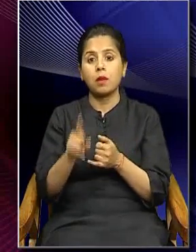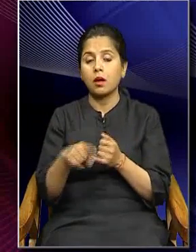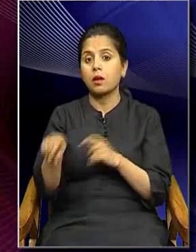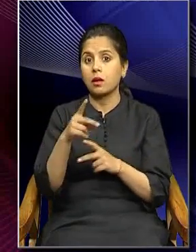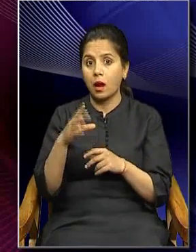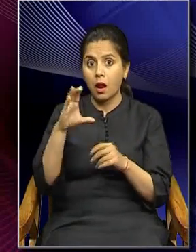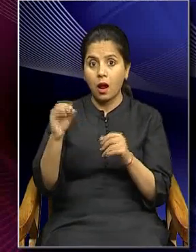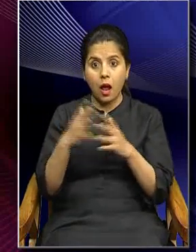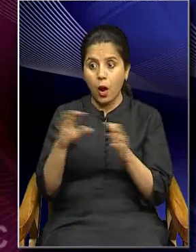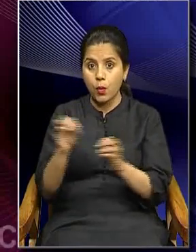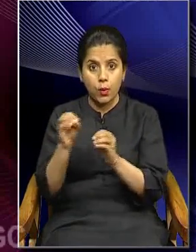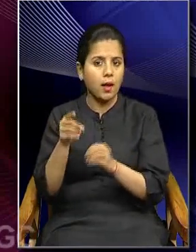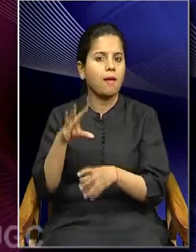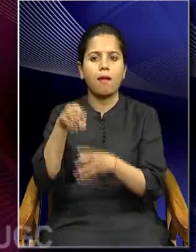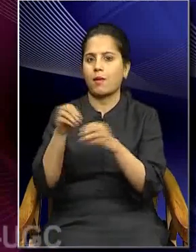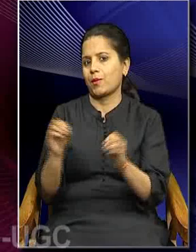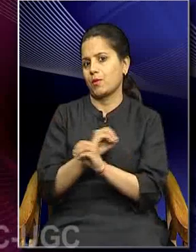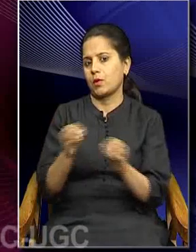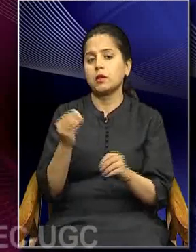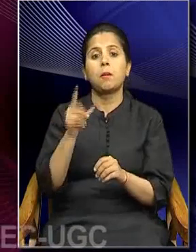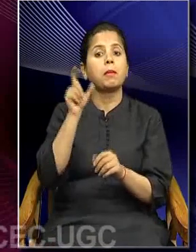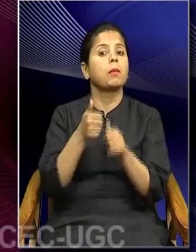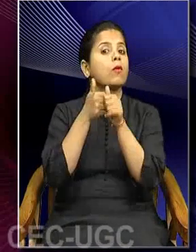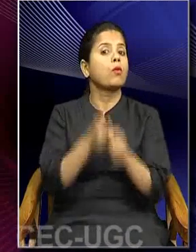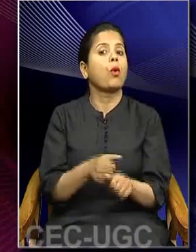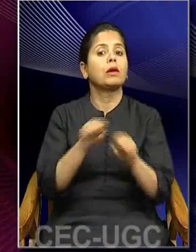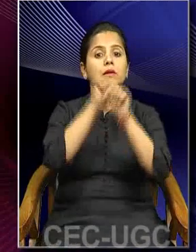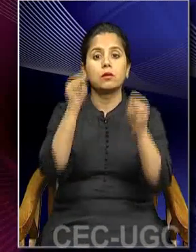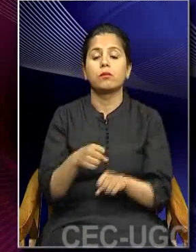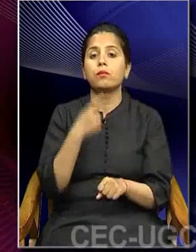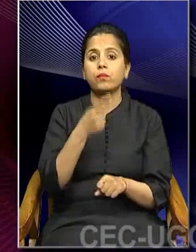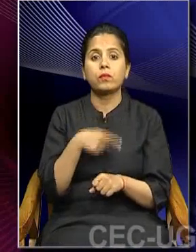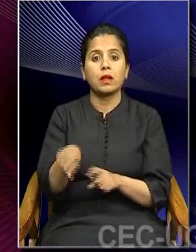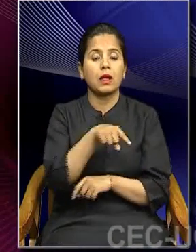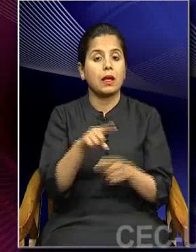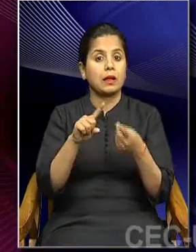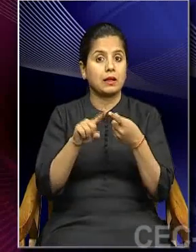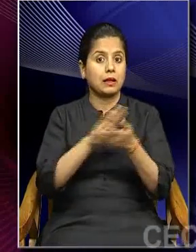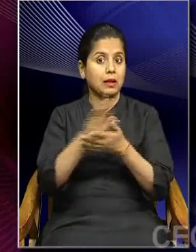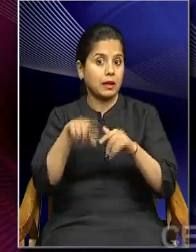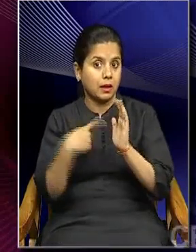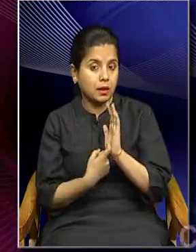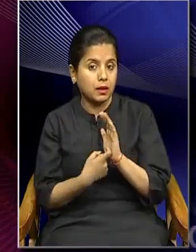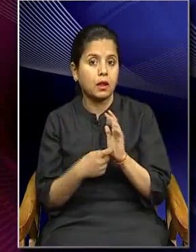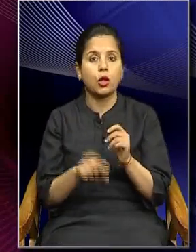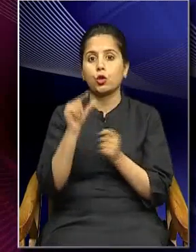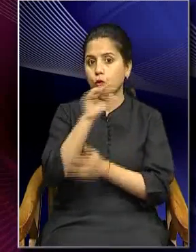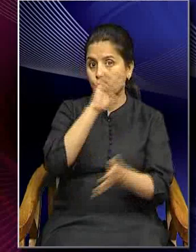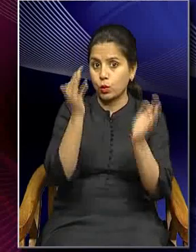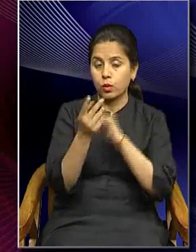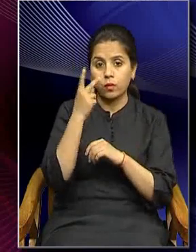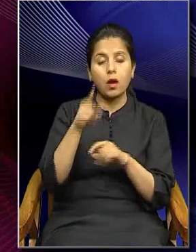where cows are not. Some followers of the system say that like ether and selves, universals